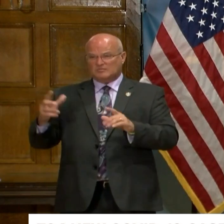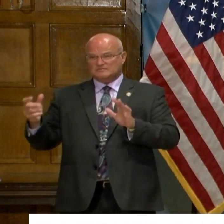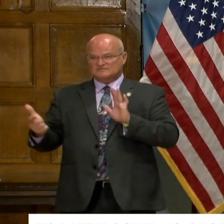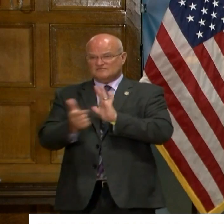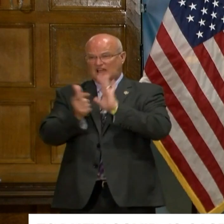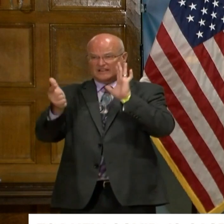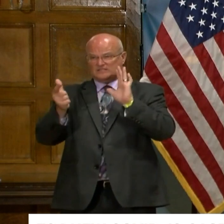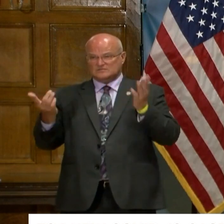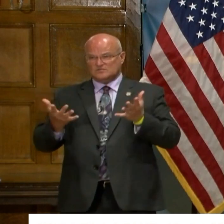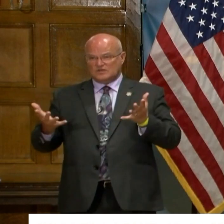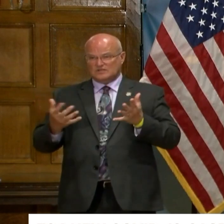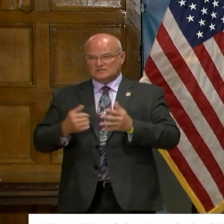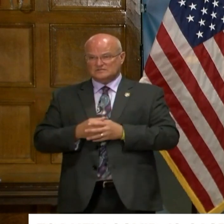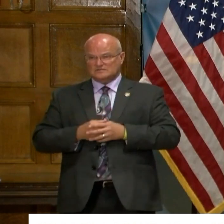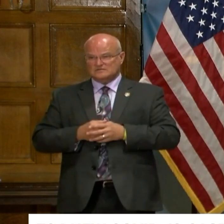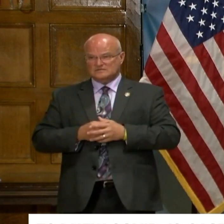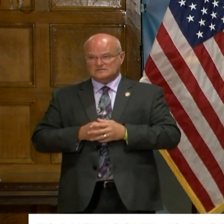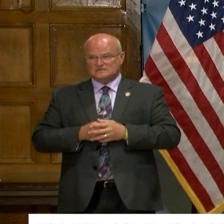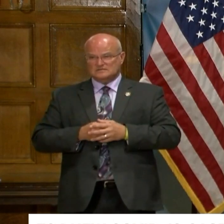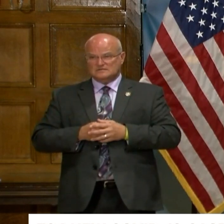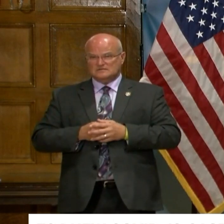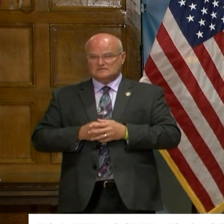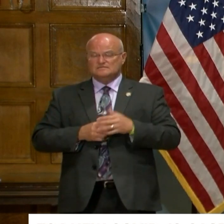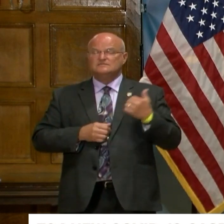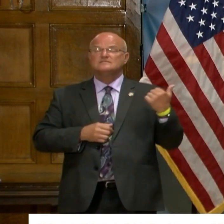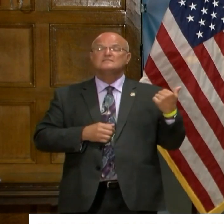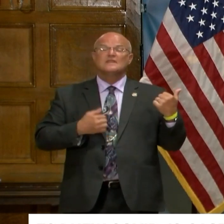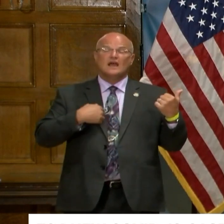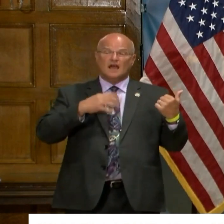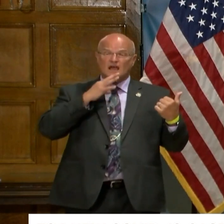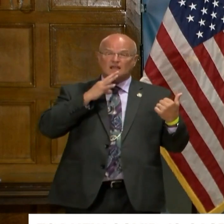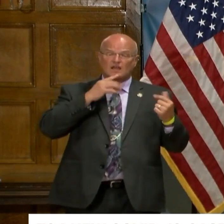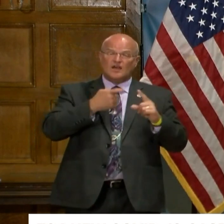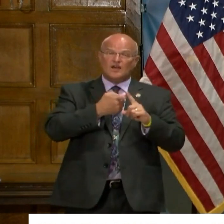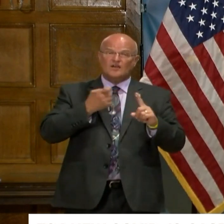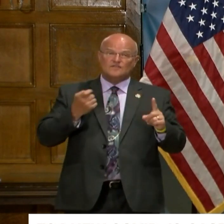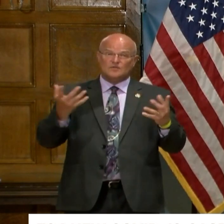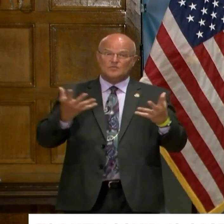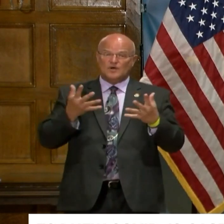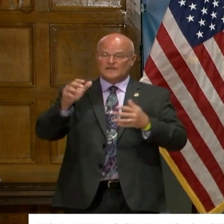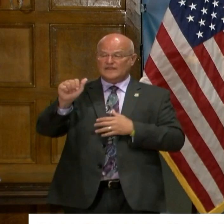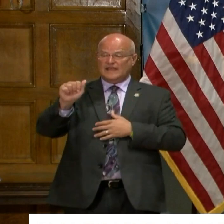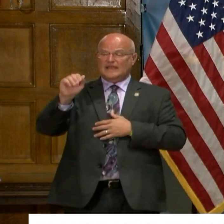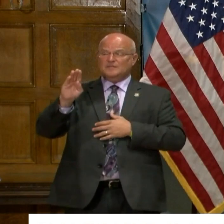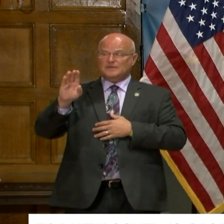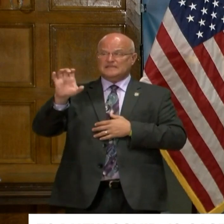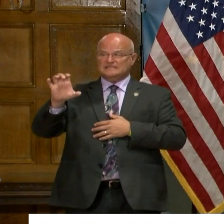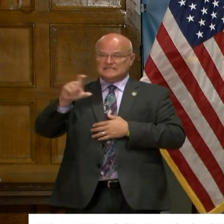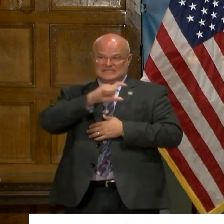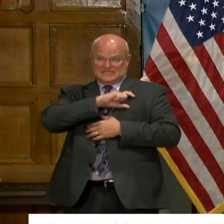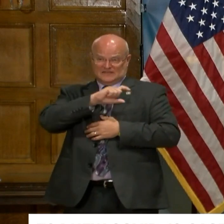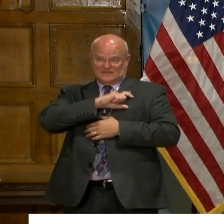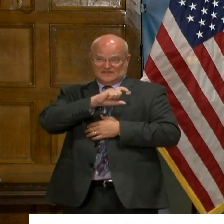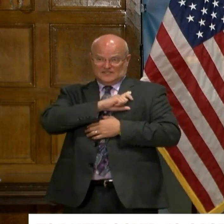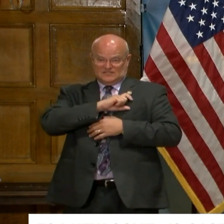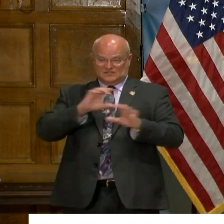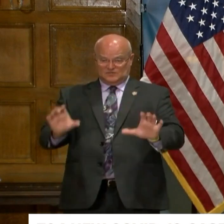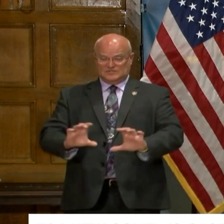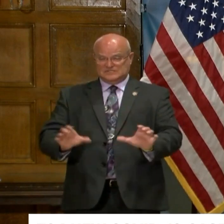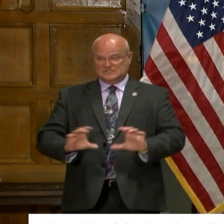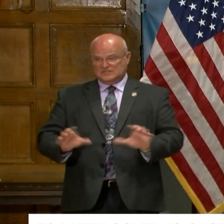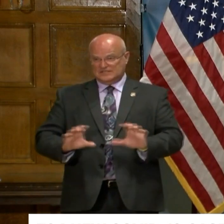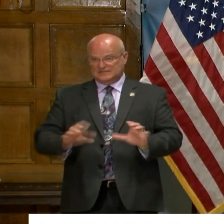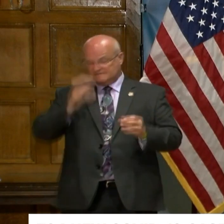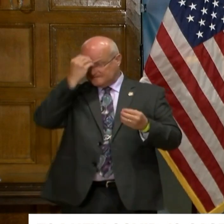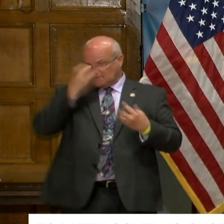been in those complaints? Well, I can speak from what the ABC enforcement folks